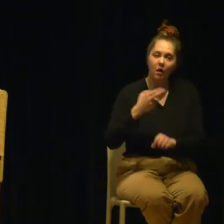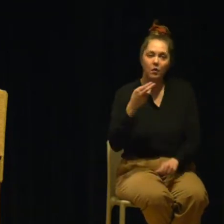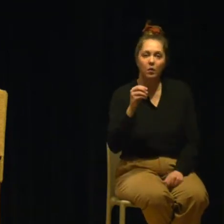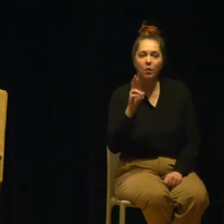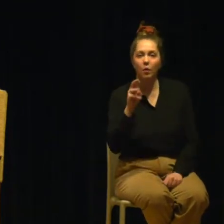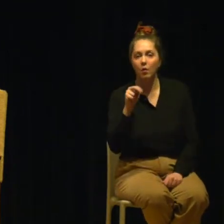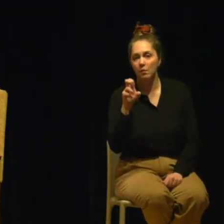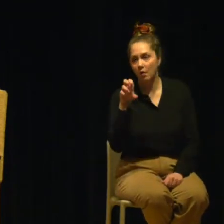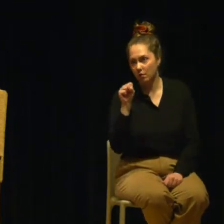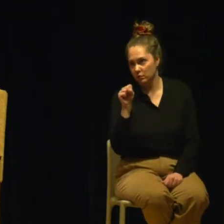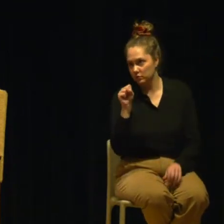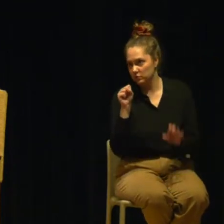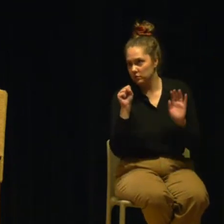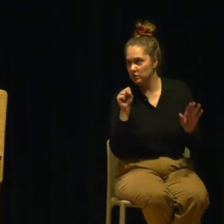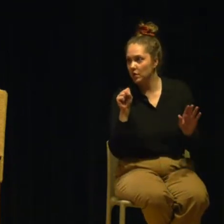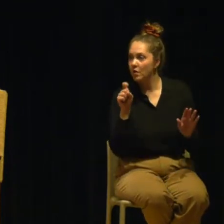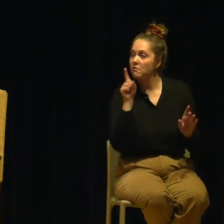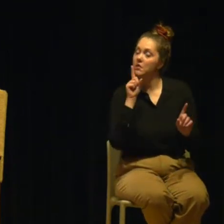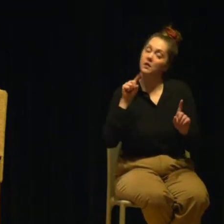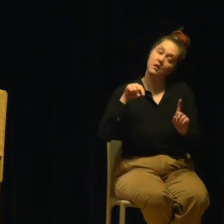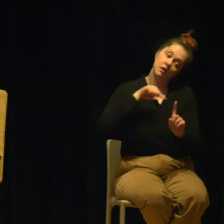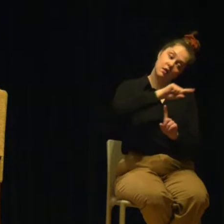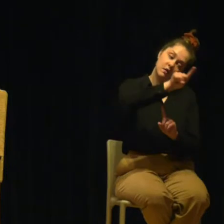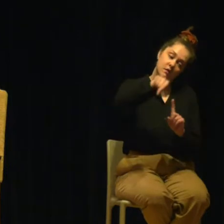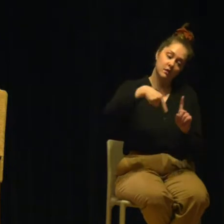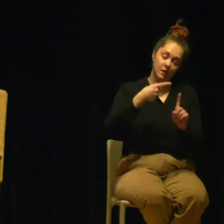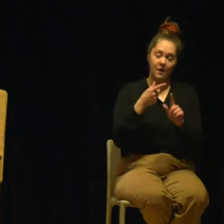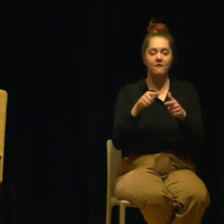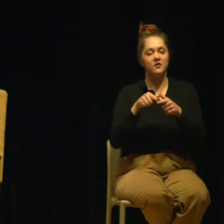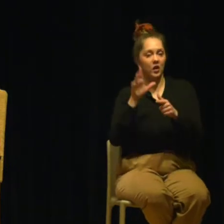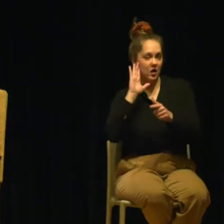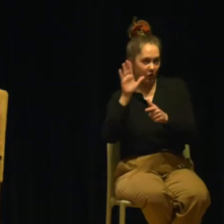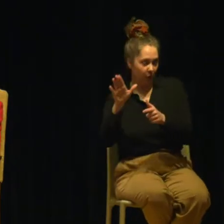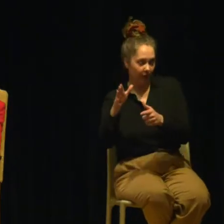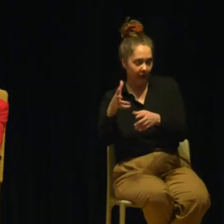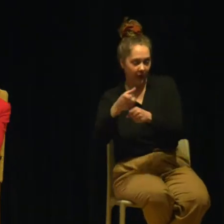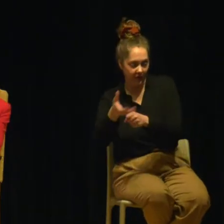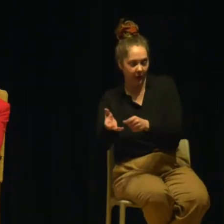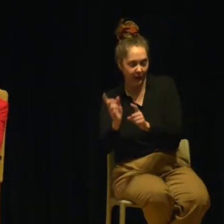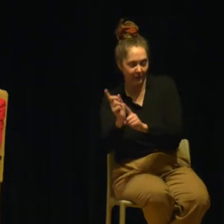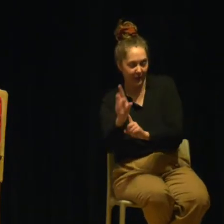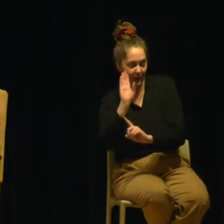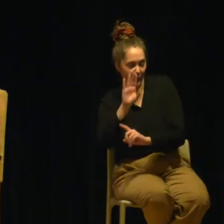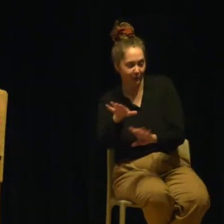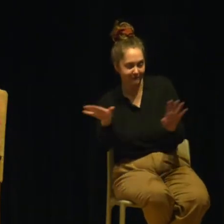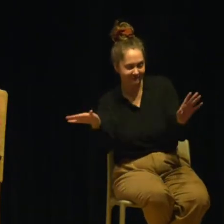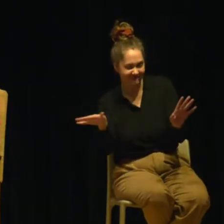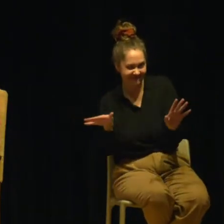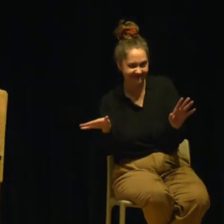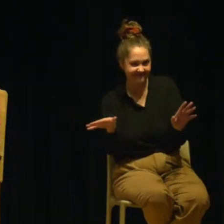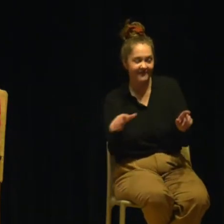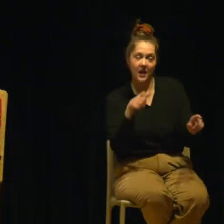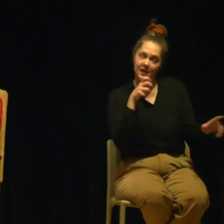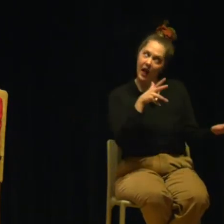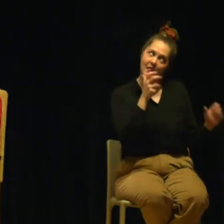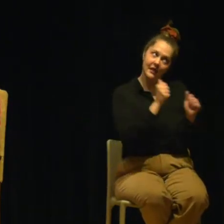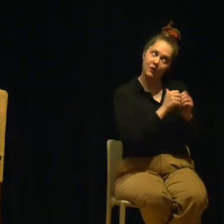So this is a long way around the block, but we're getting to your vagina in a minute now. We're not leaving without it.